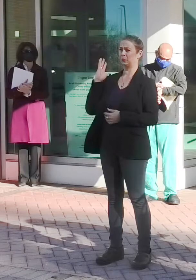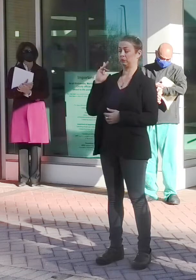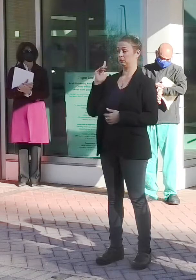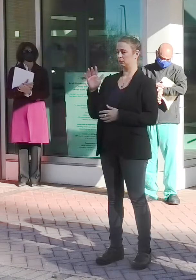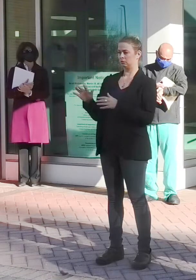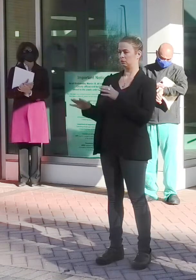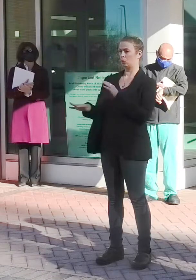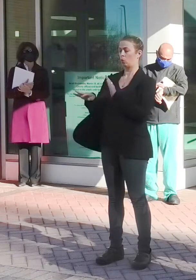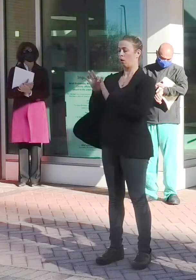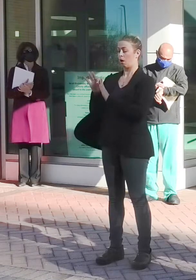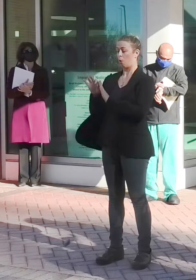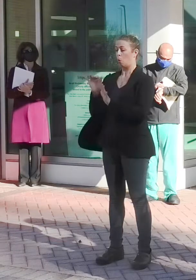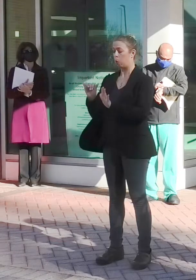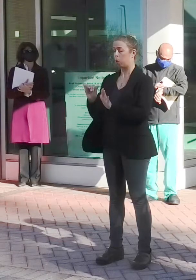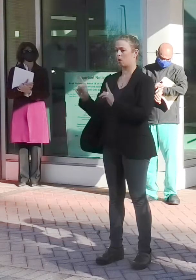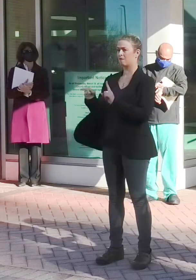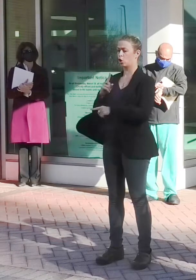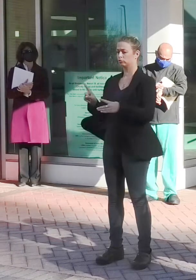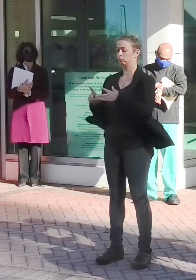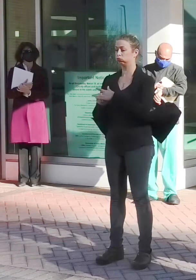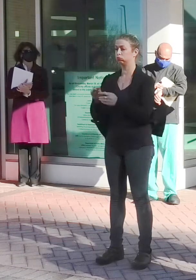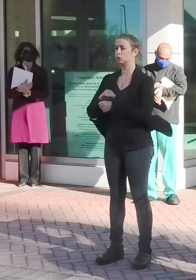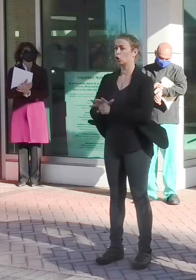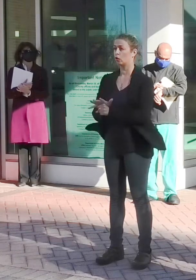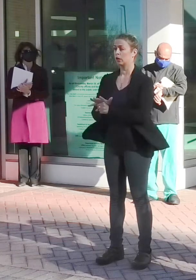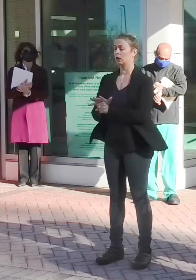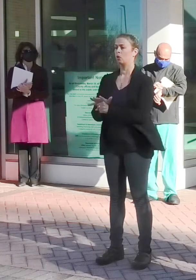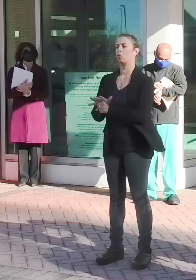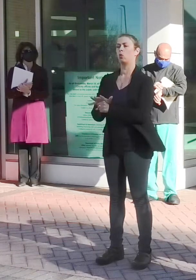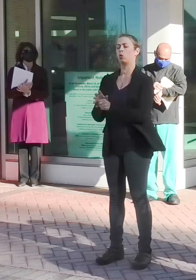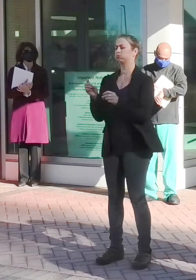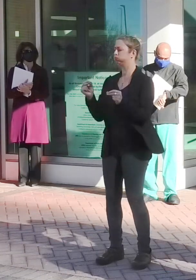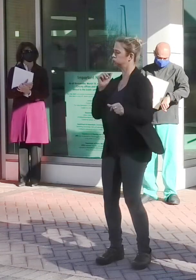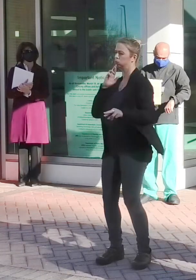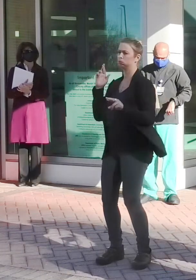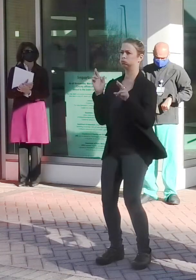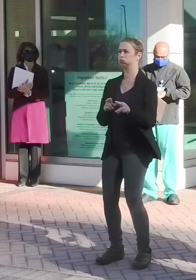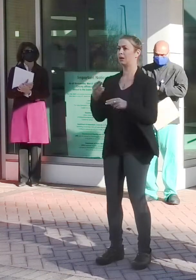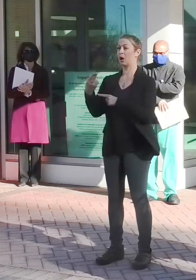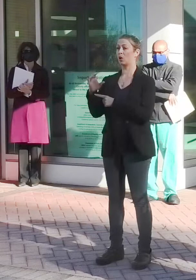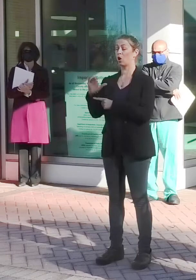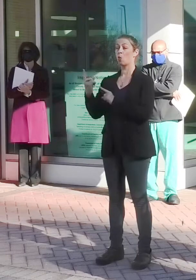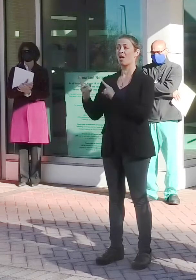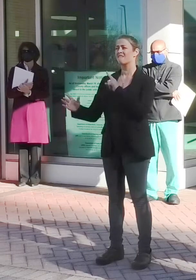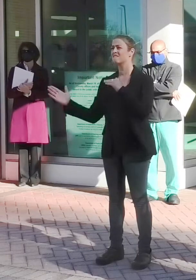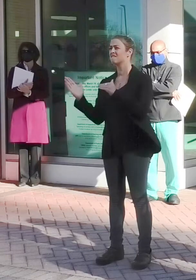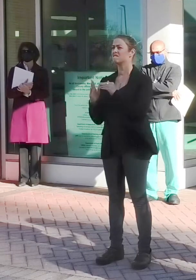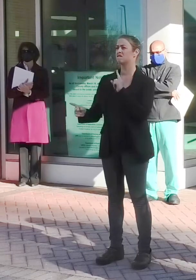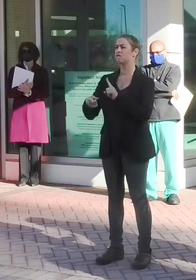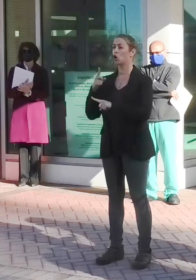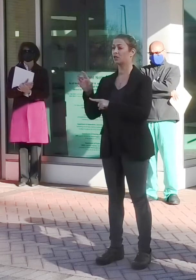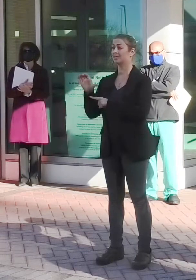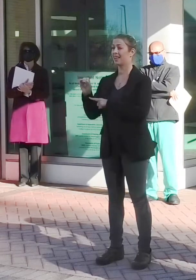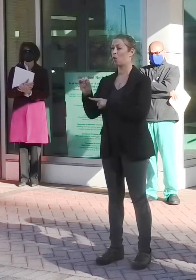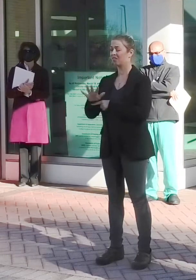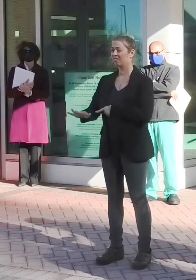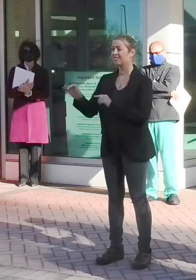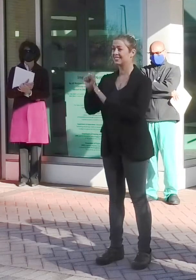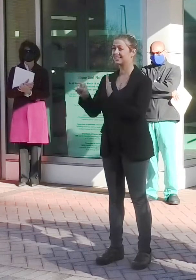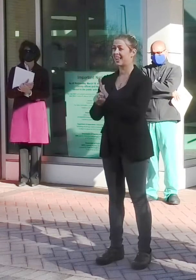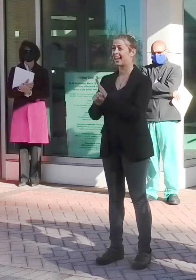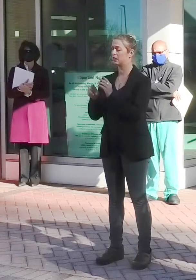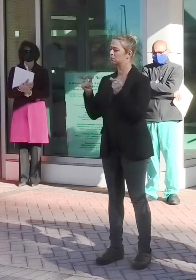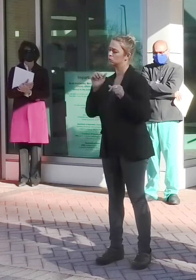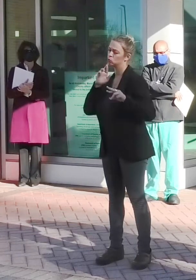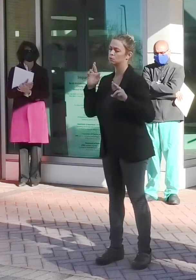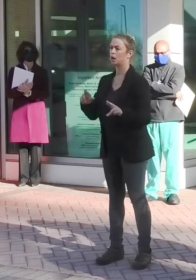confirmed case, Howard County was one of the first jurisdictions in the state to take bold actions,